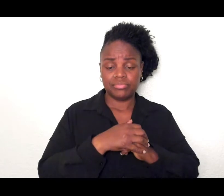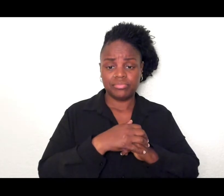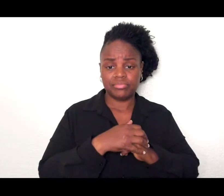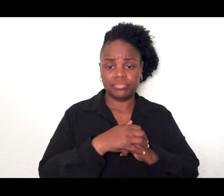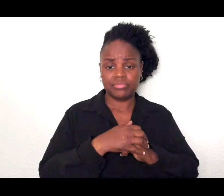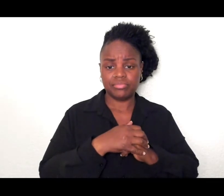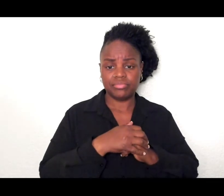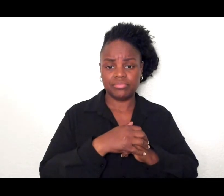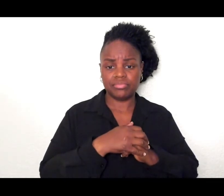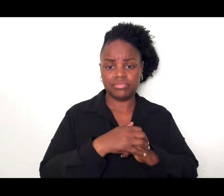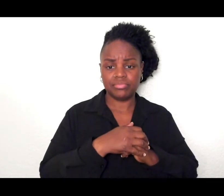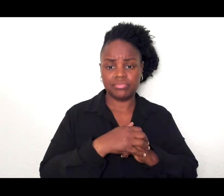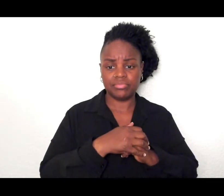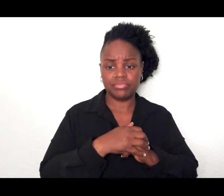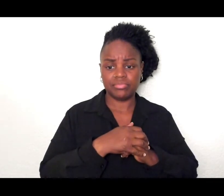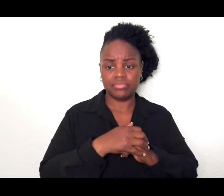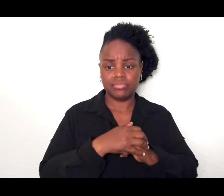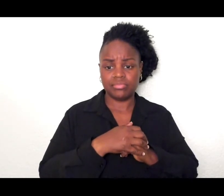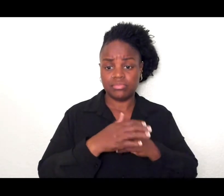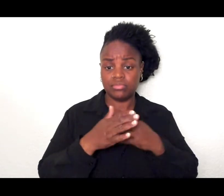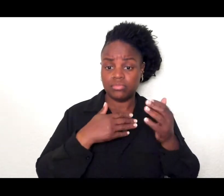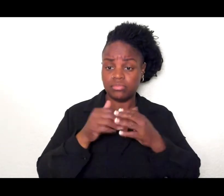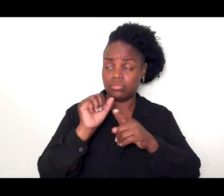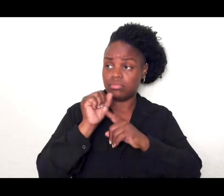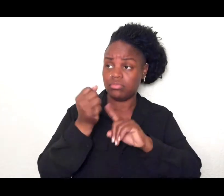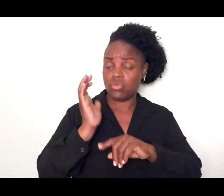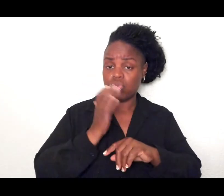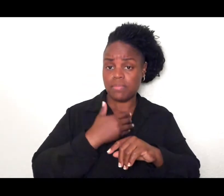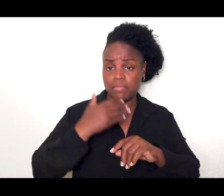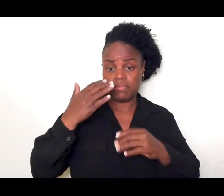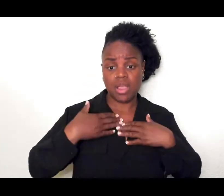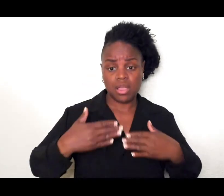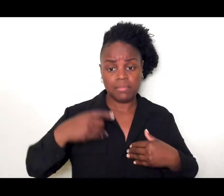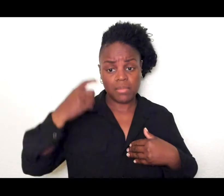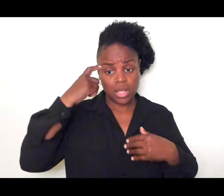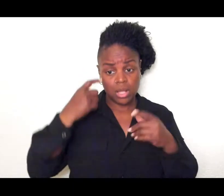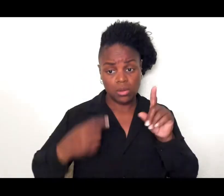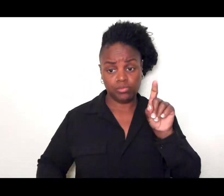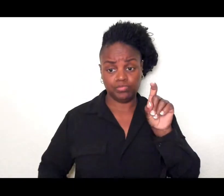as the big one finally shatters